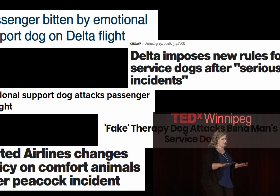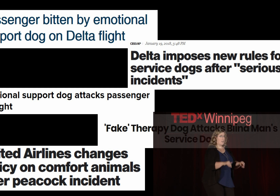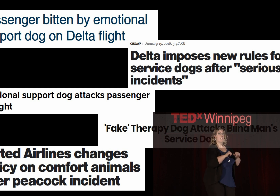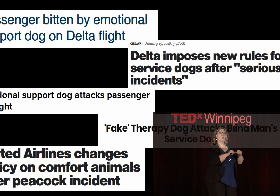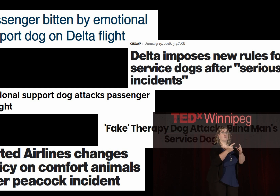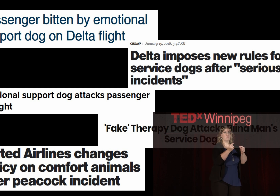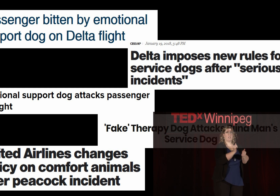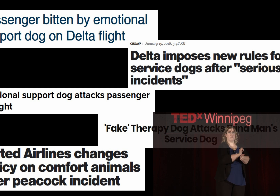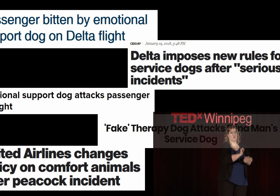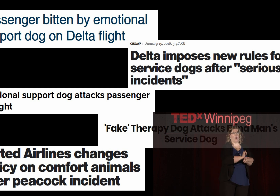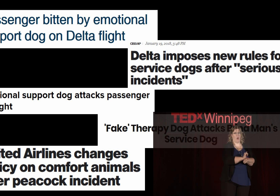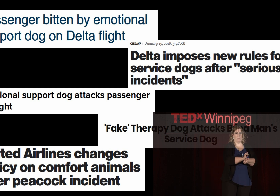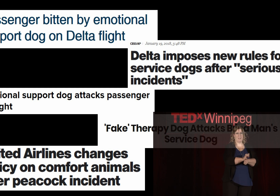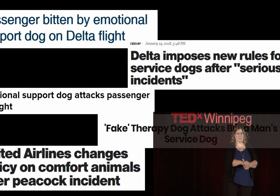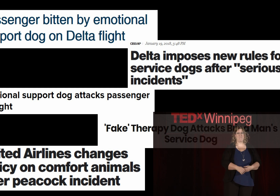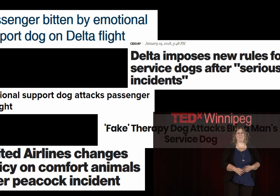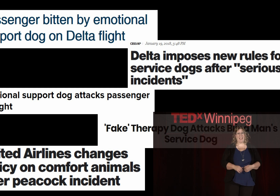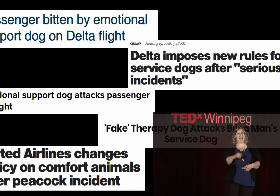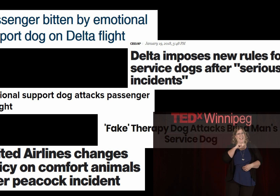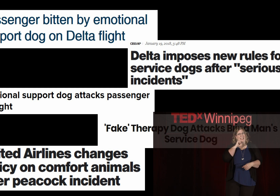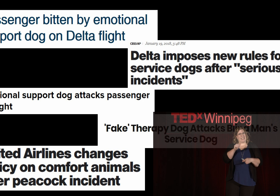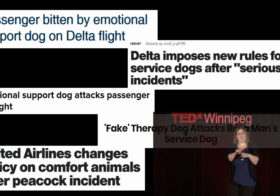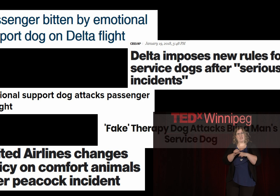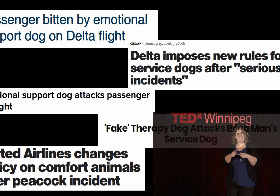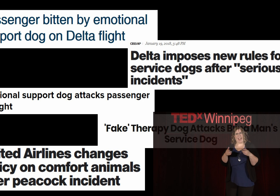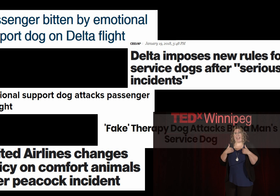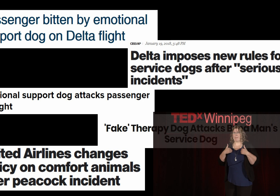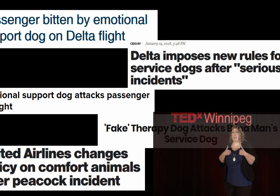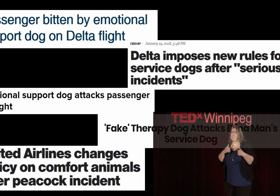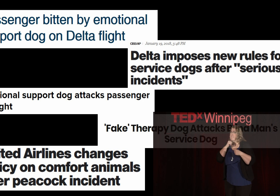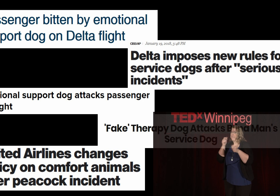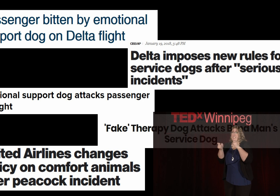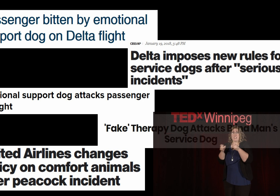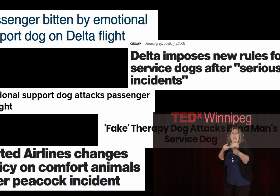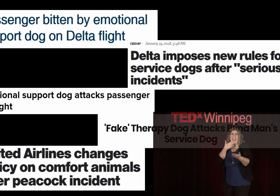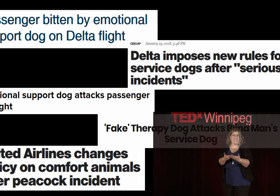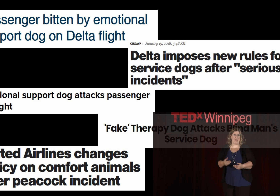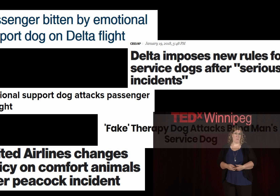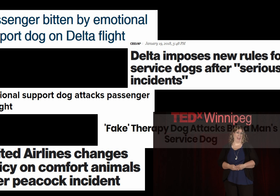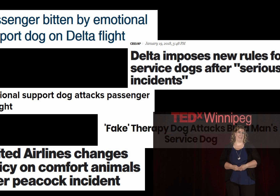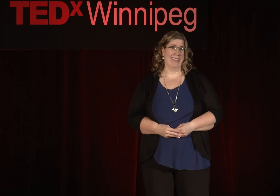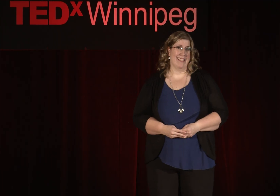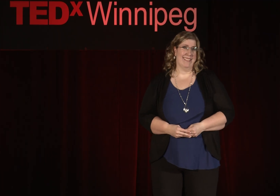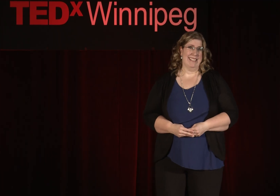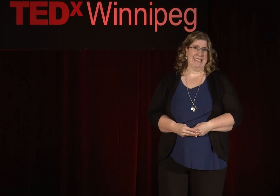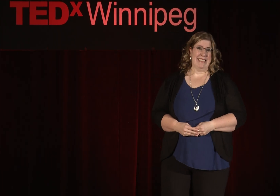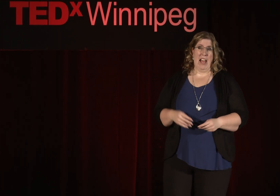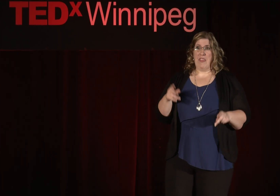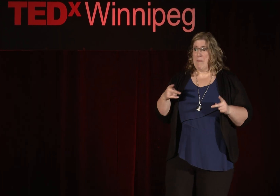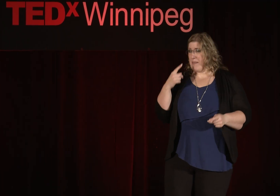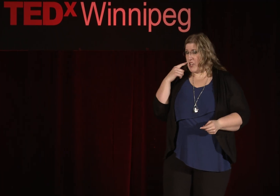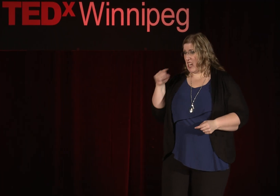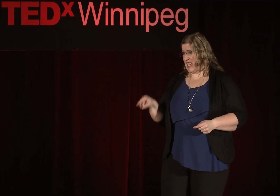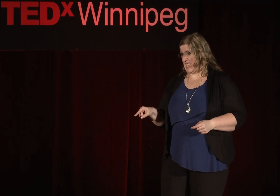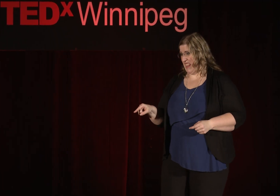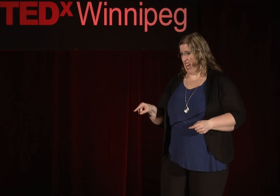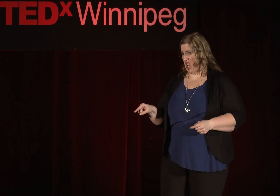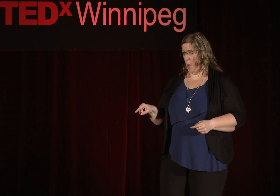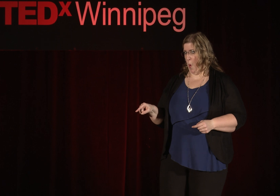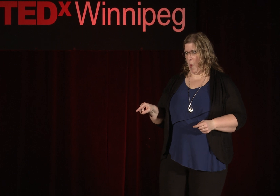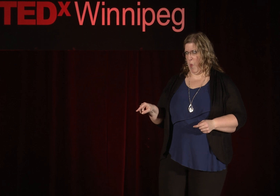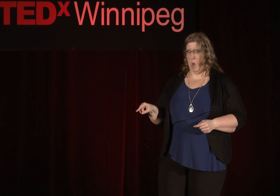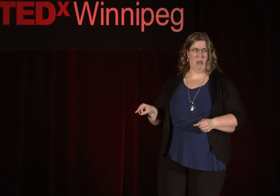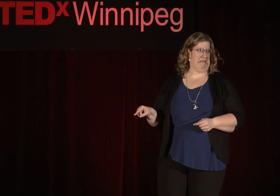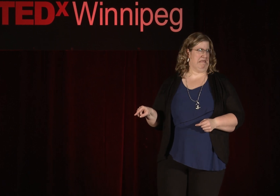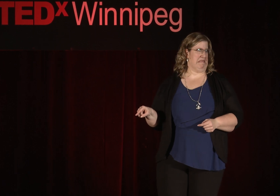continue doing their jobs. Untrained pets will not handle those situations well. And then they can leave a negative experience